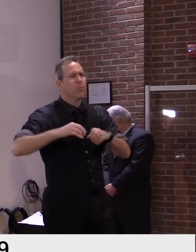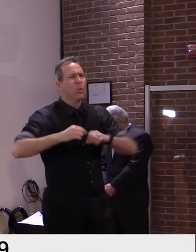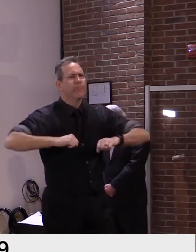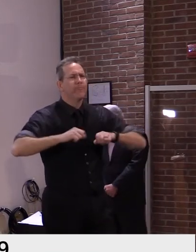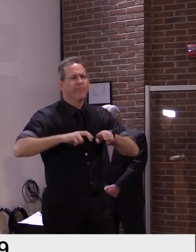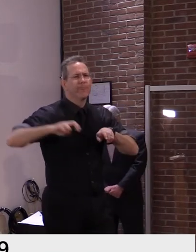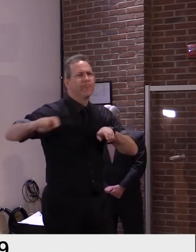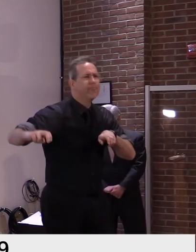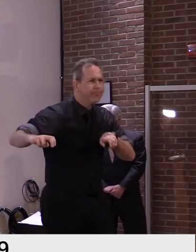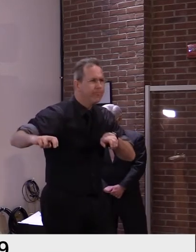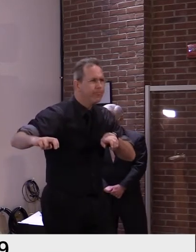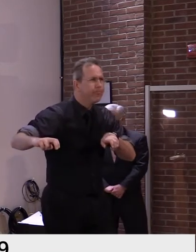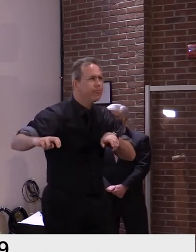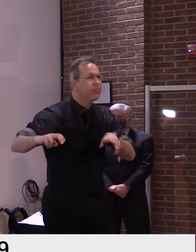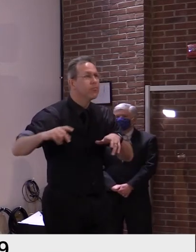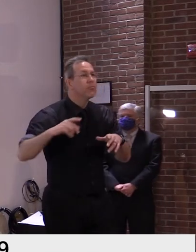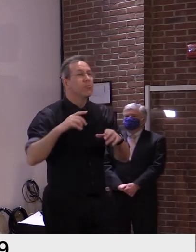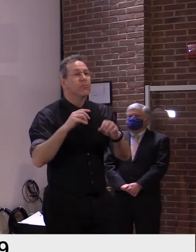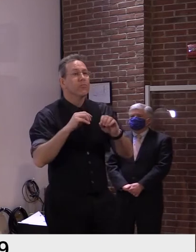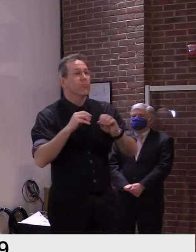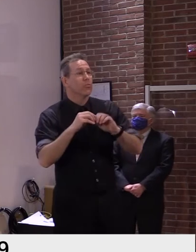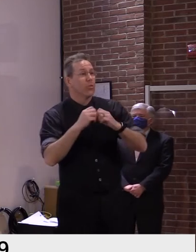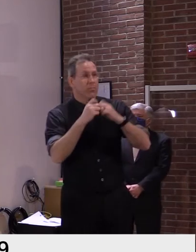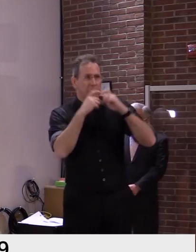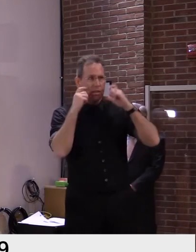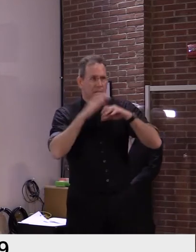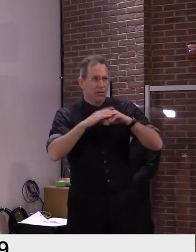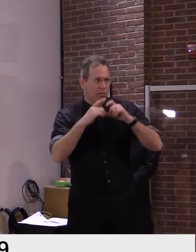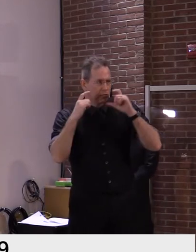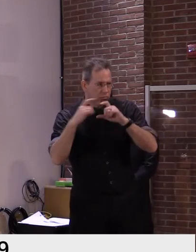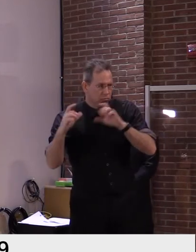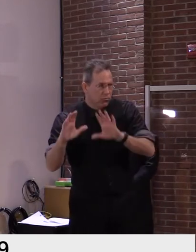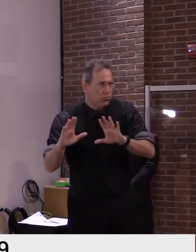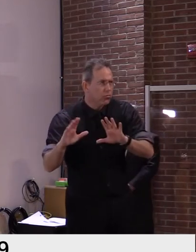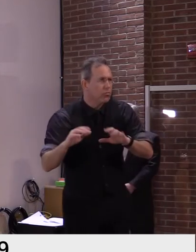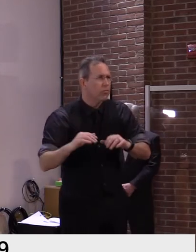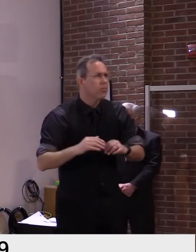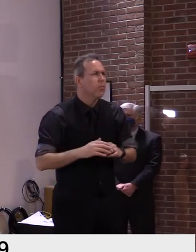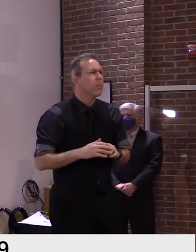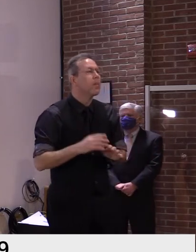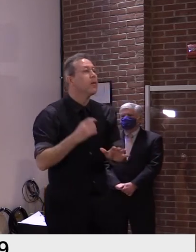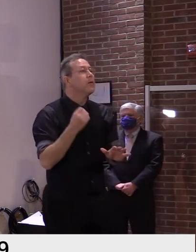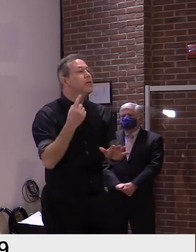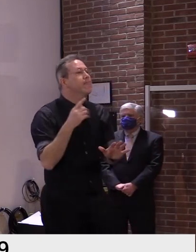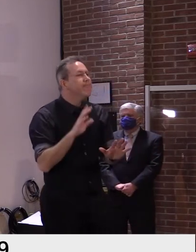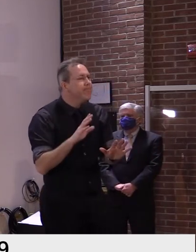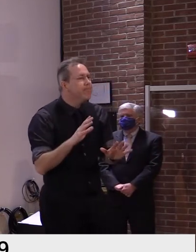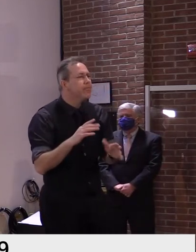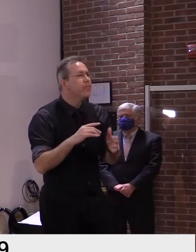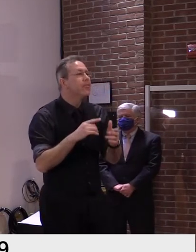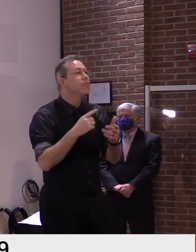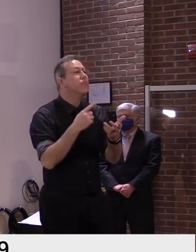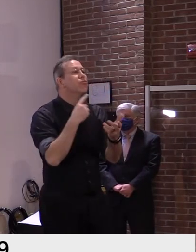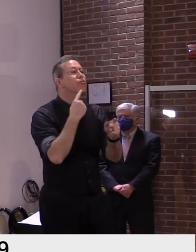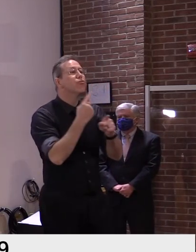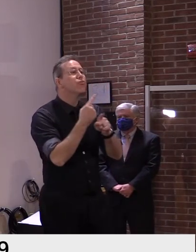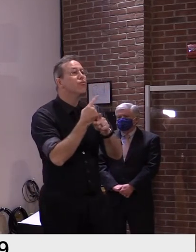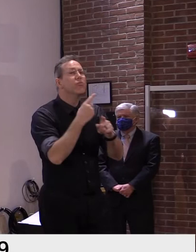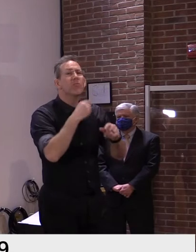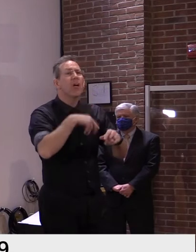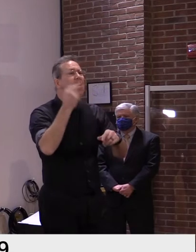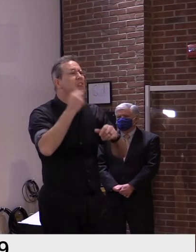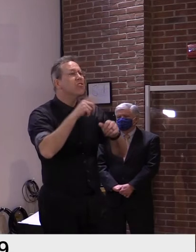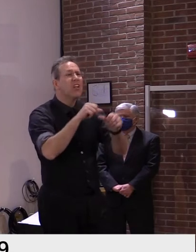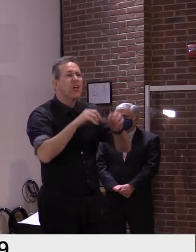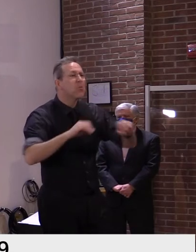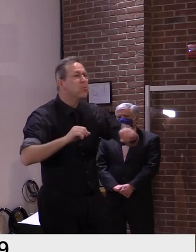infected. So they said, others get creative. We're still, this is guidance only, but get